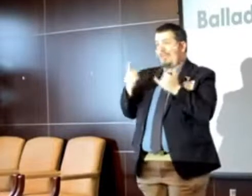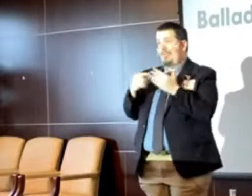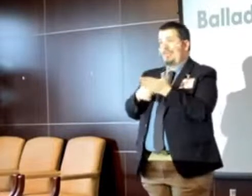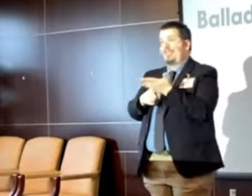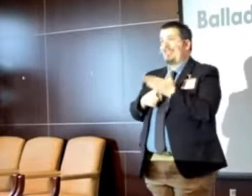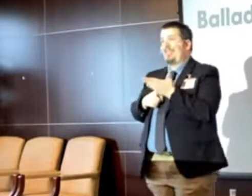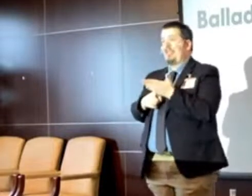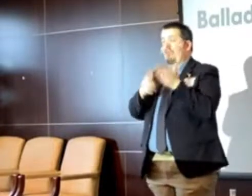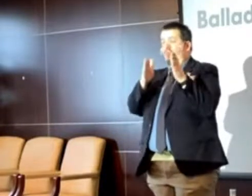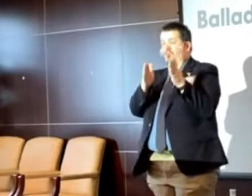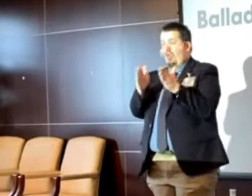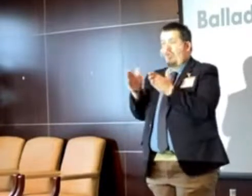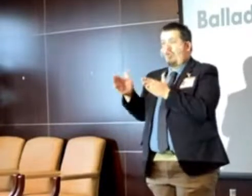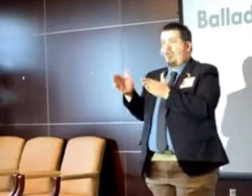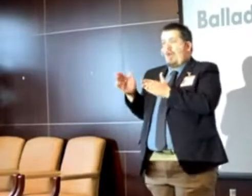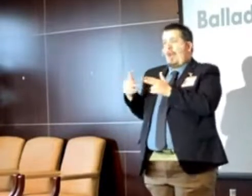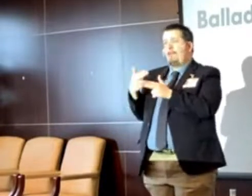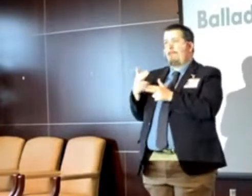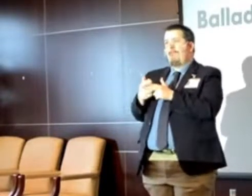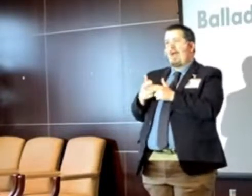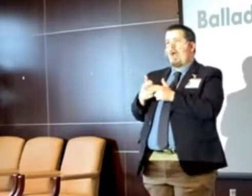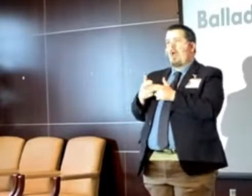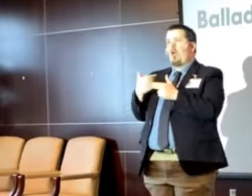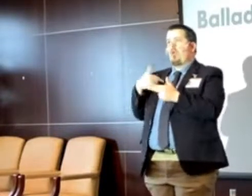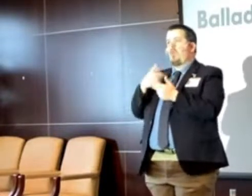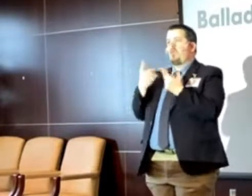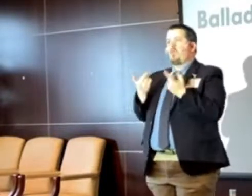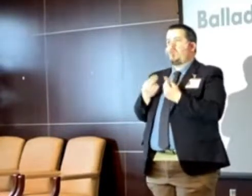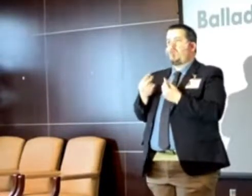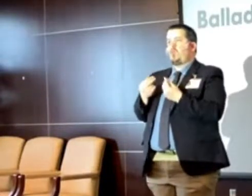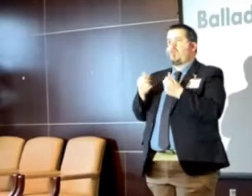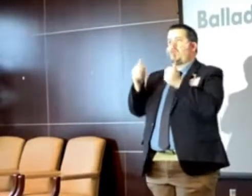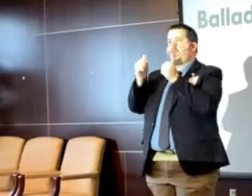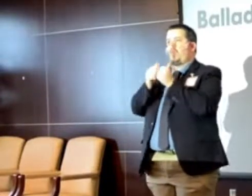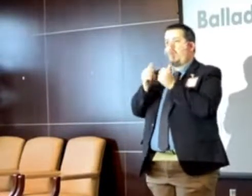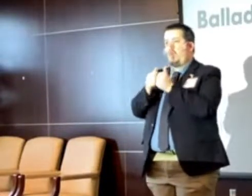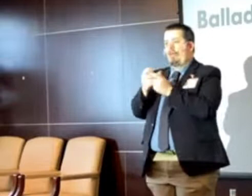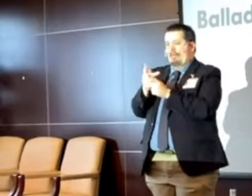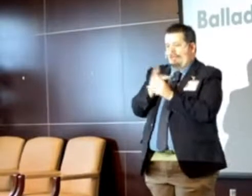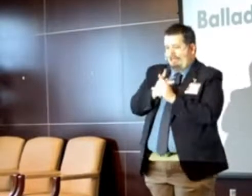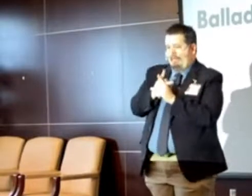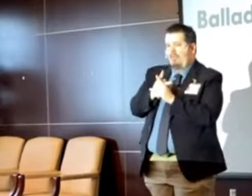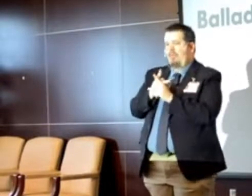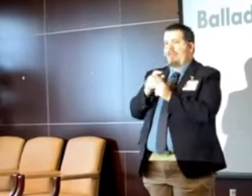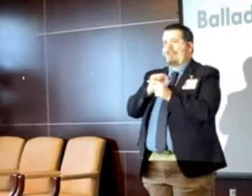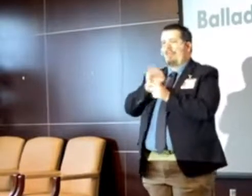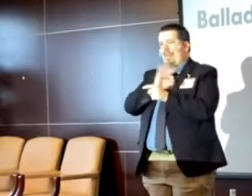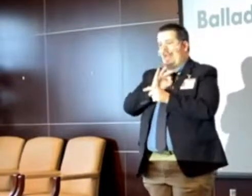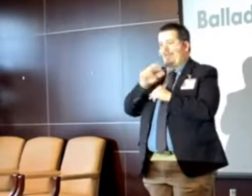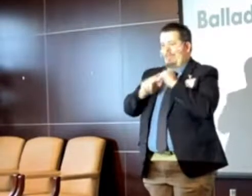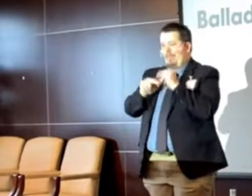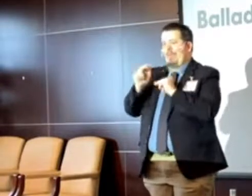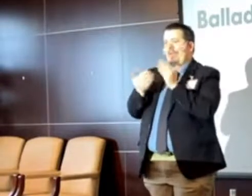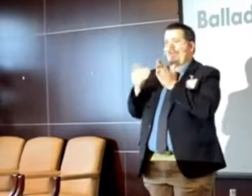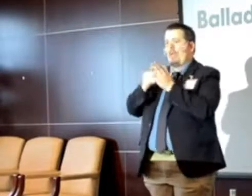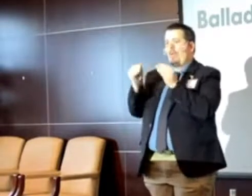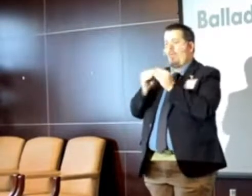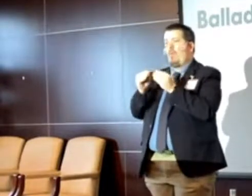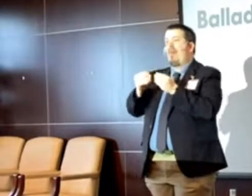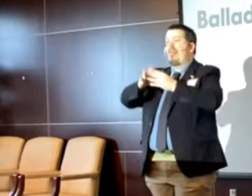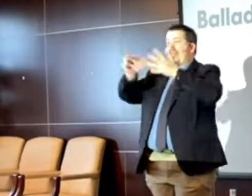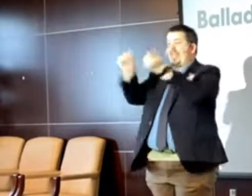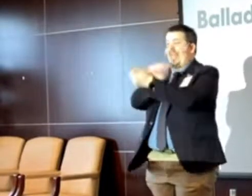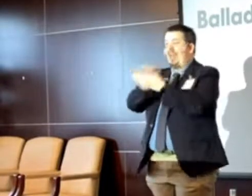discussions and strategizing about what we can do in terms of retention and rebuilding the pipeline. There's a lot of damage being